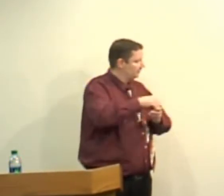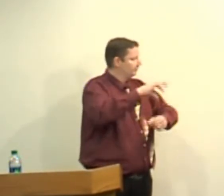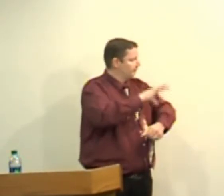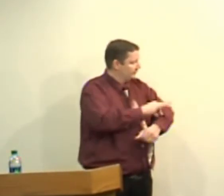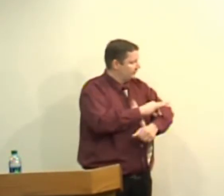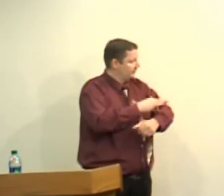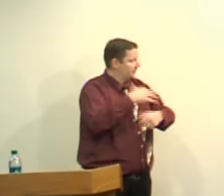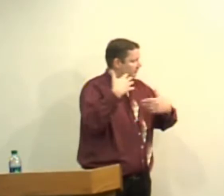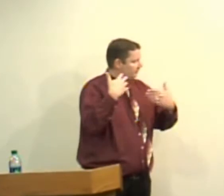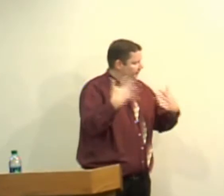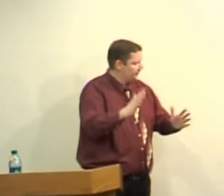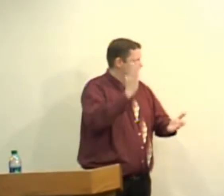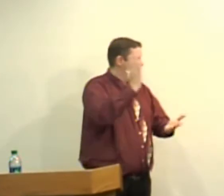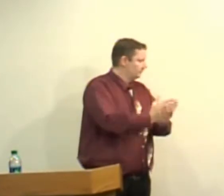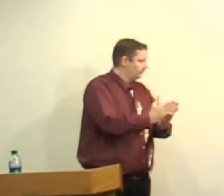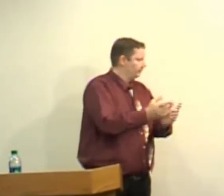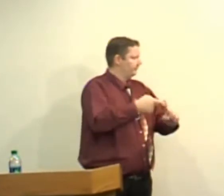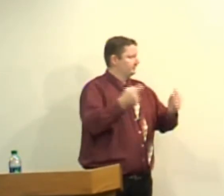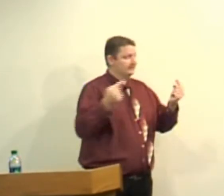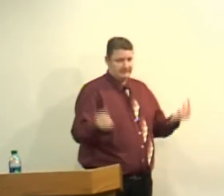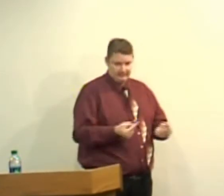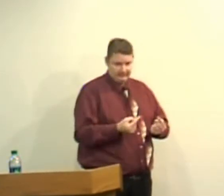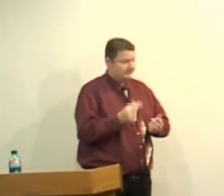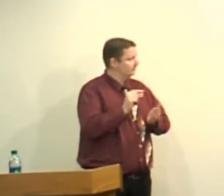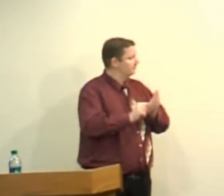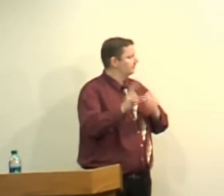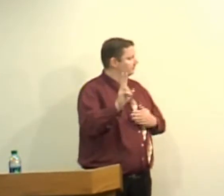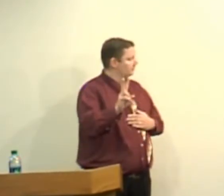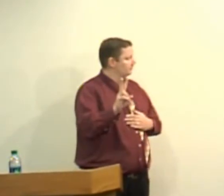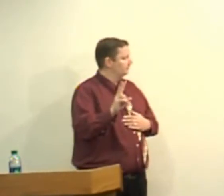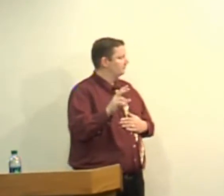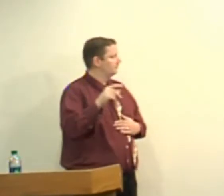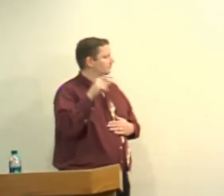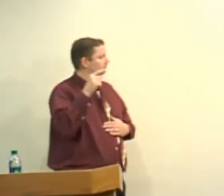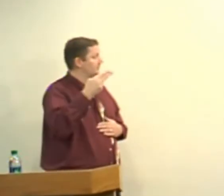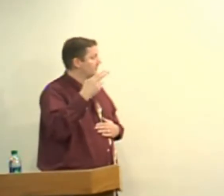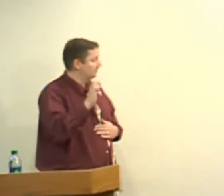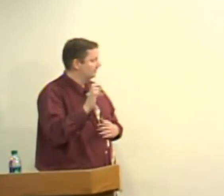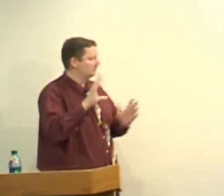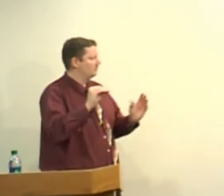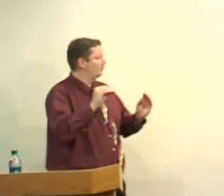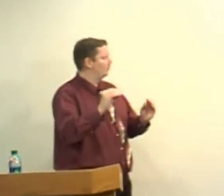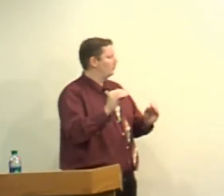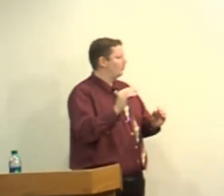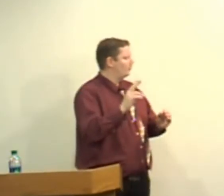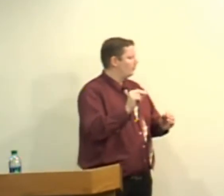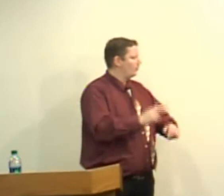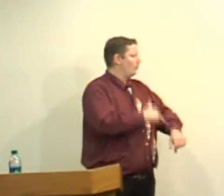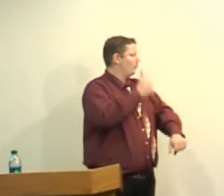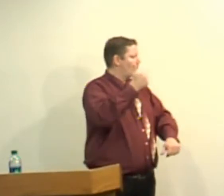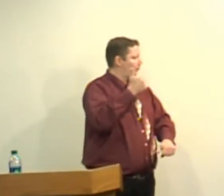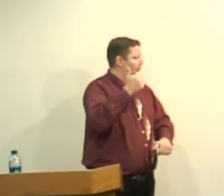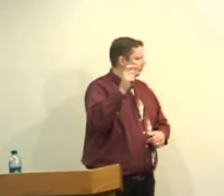For he who has suffered in the flesh has ceased from sin. Verse 2,